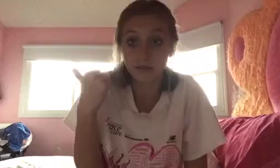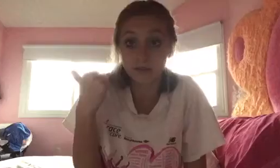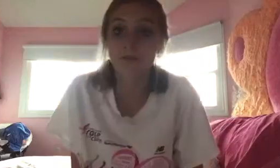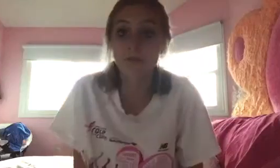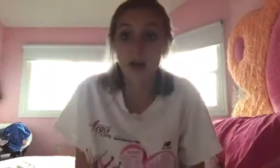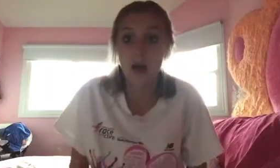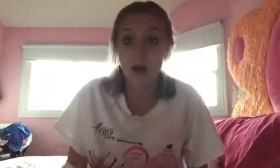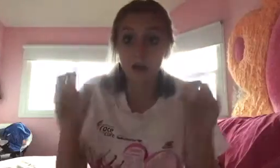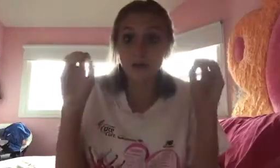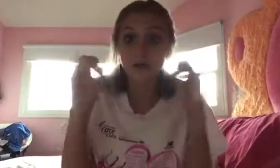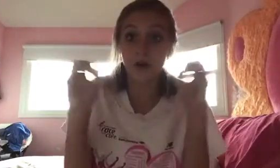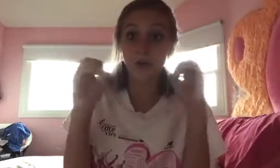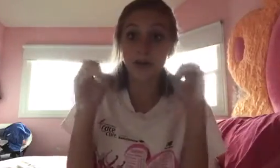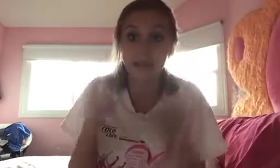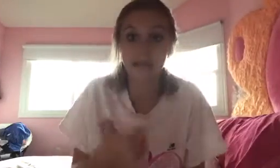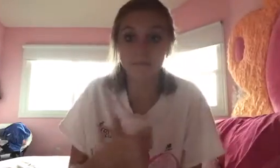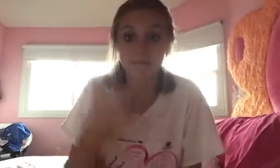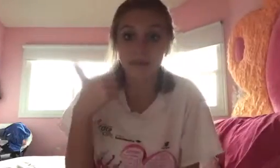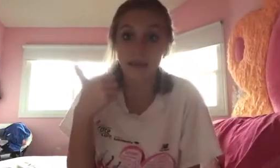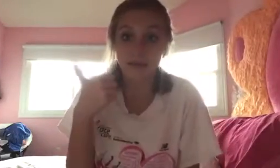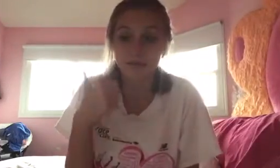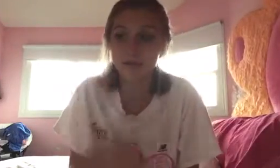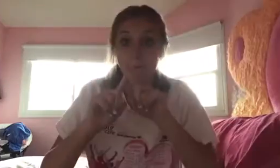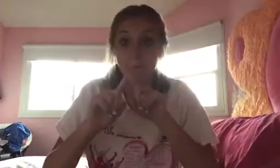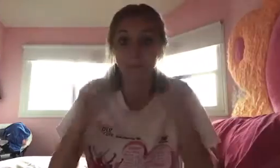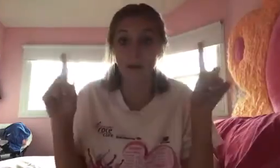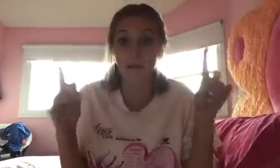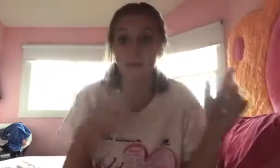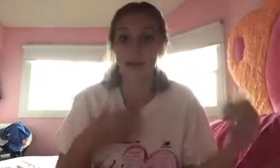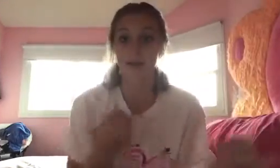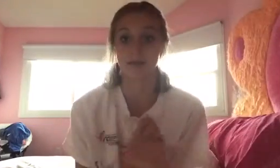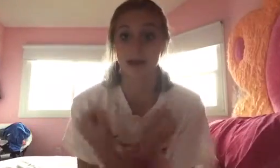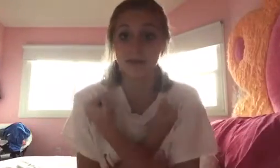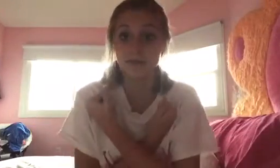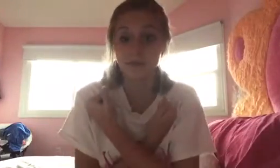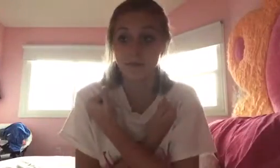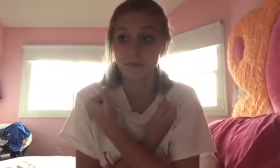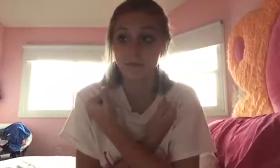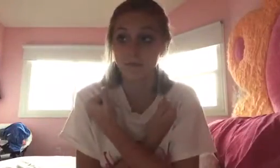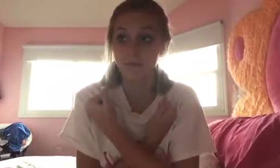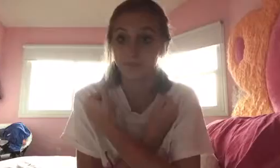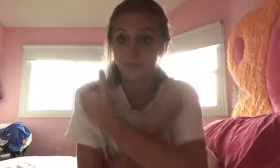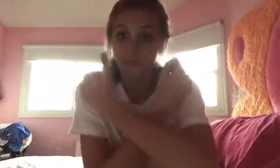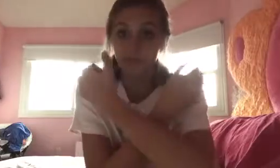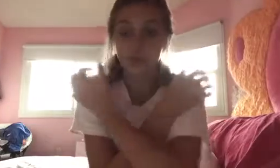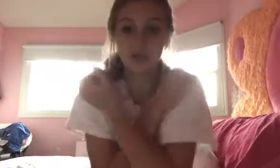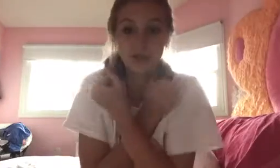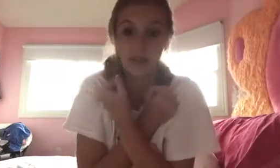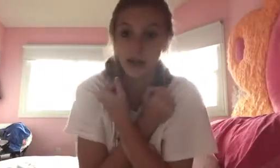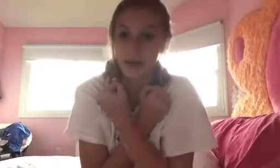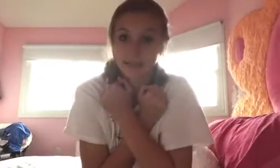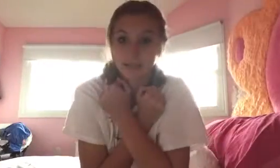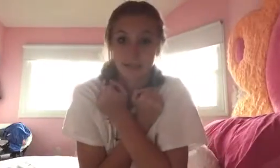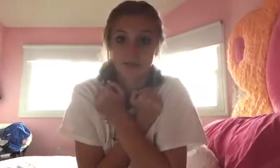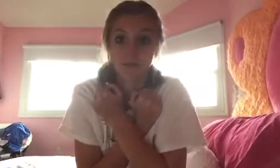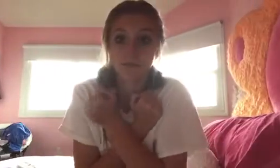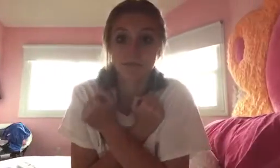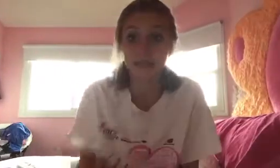else, nobody else but my love. So it's like you're hugging yourself.